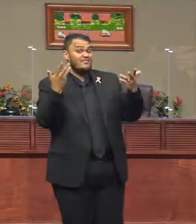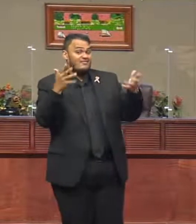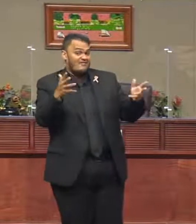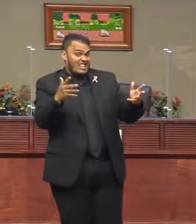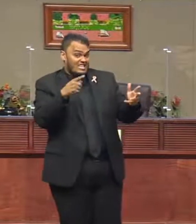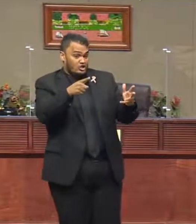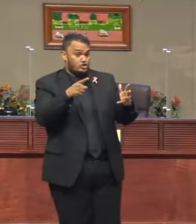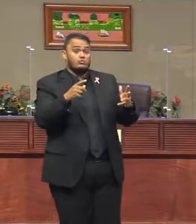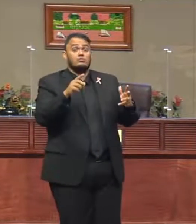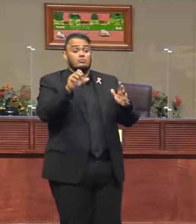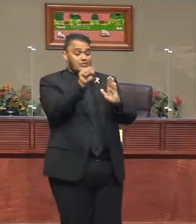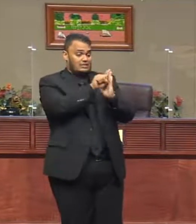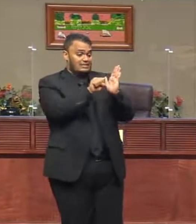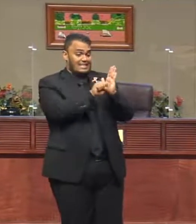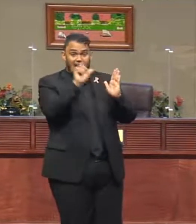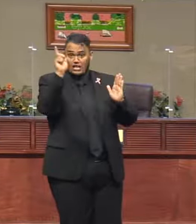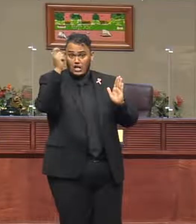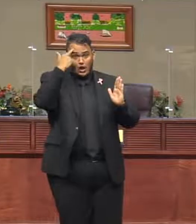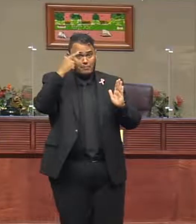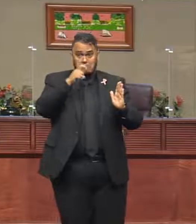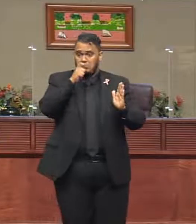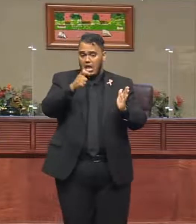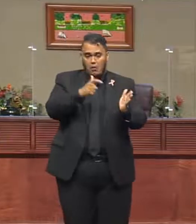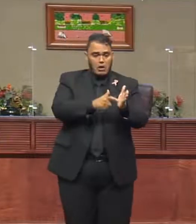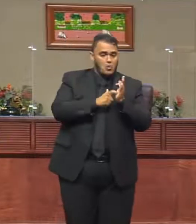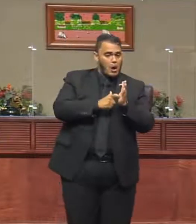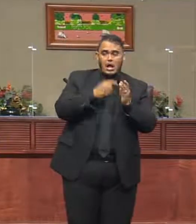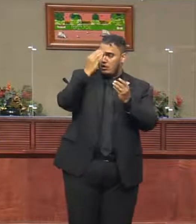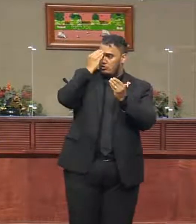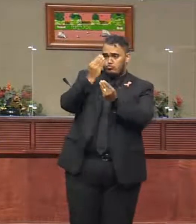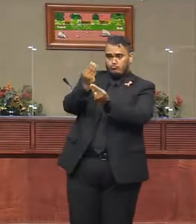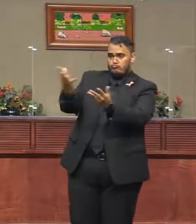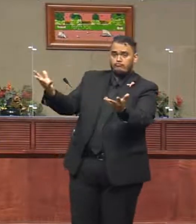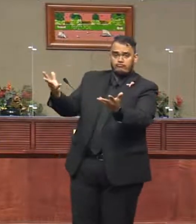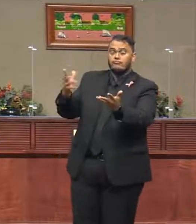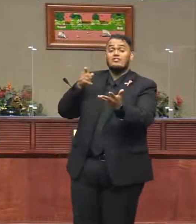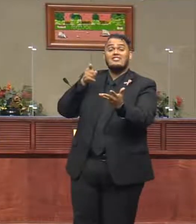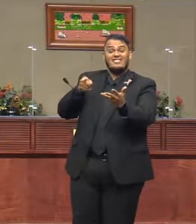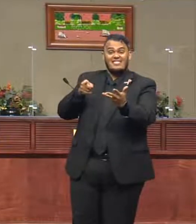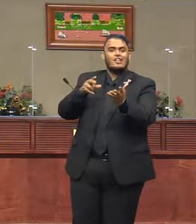homes to report data, does that leave people vulnerable,